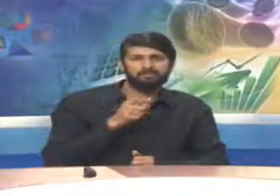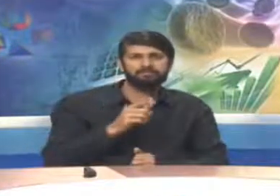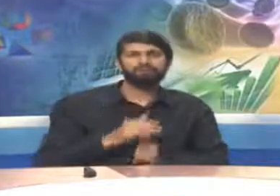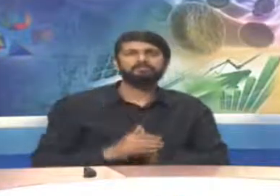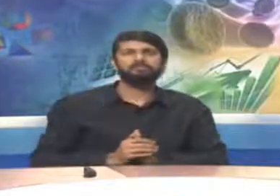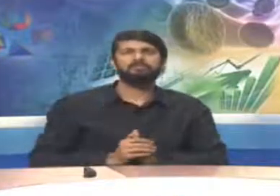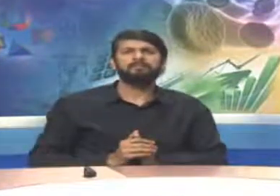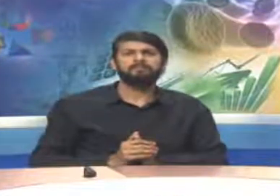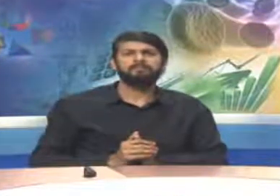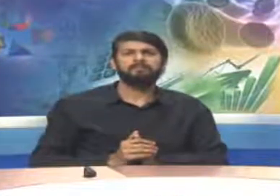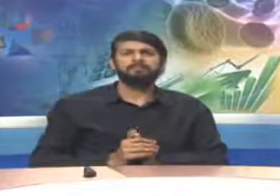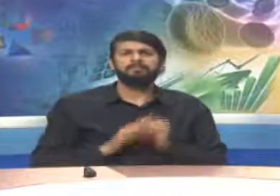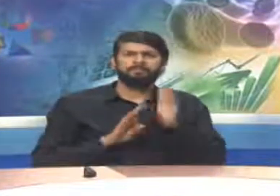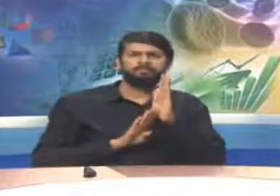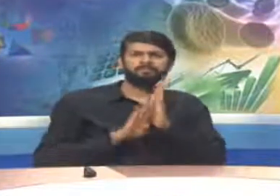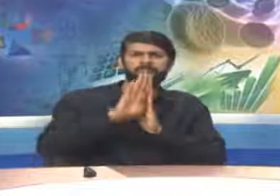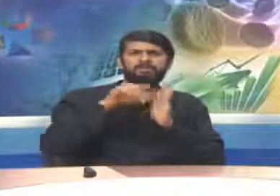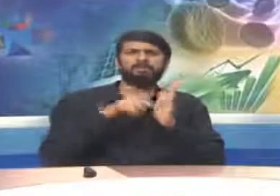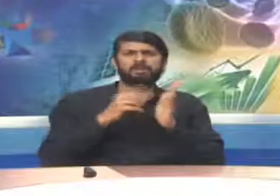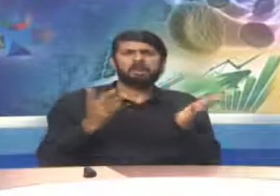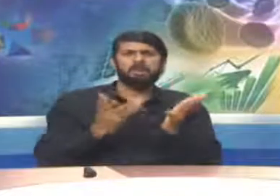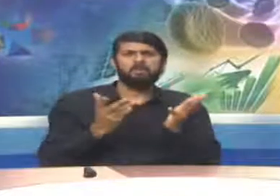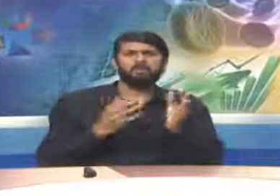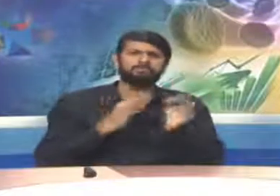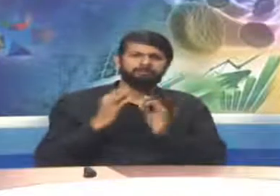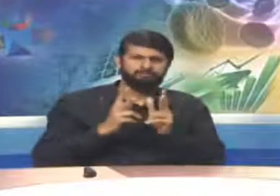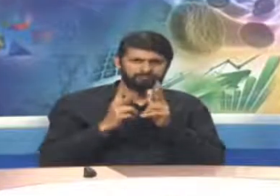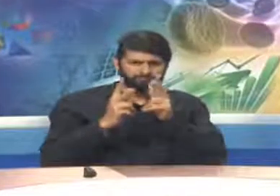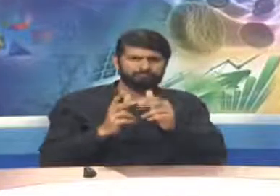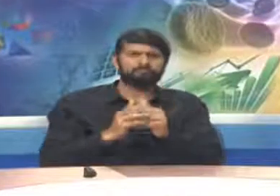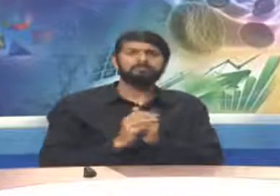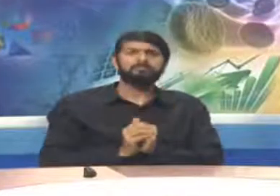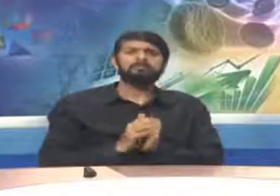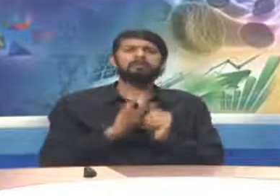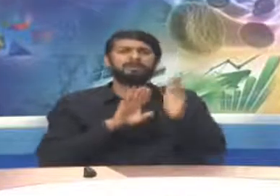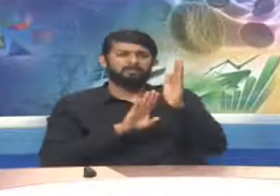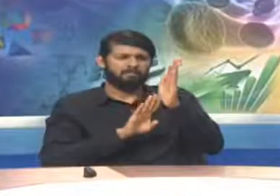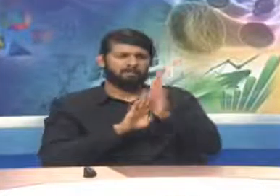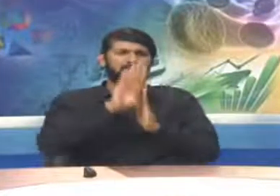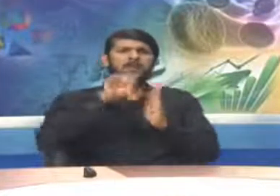Second is the real development is